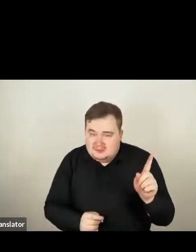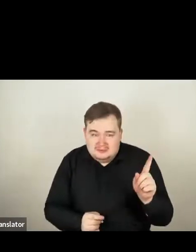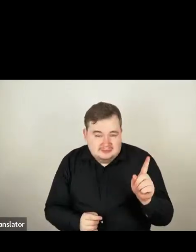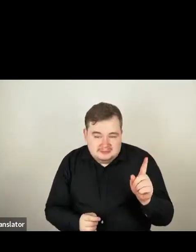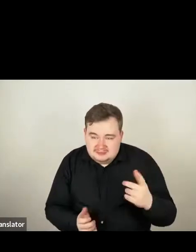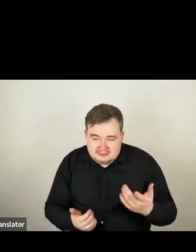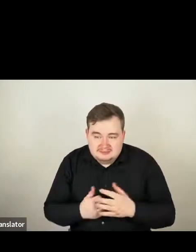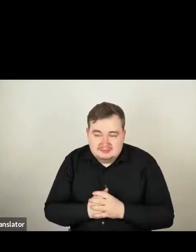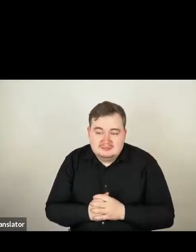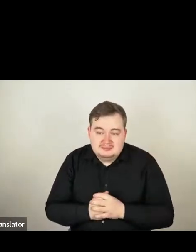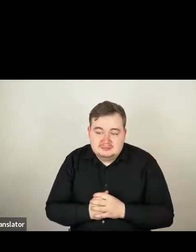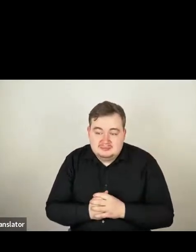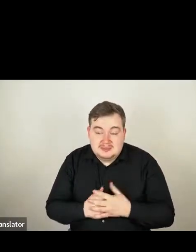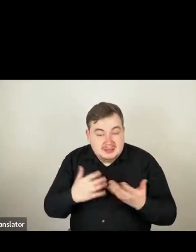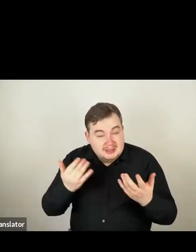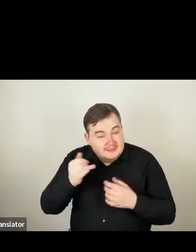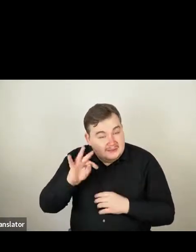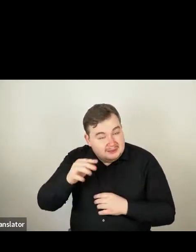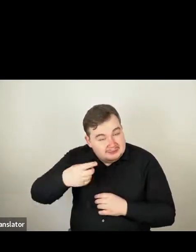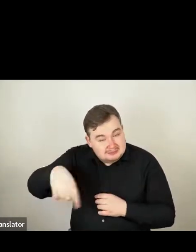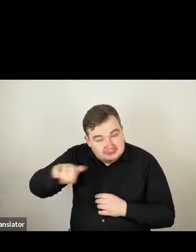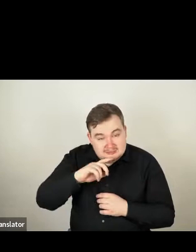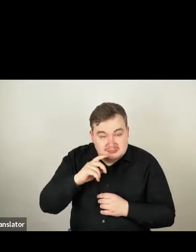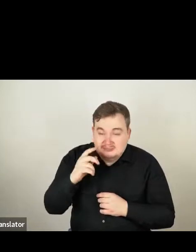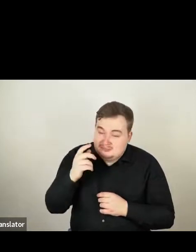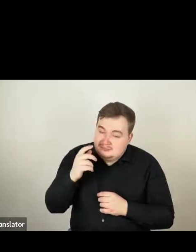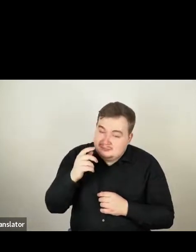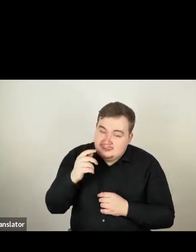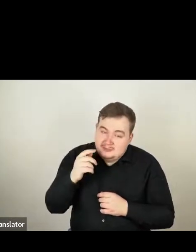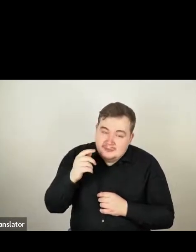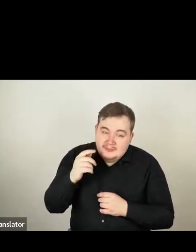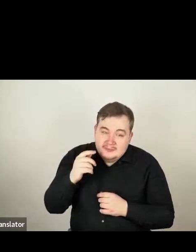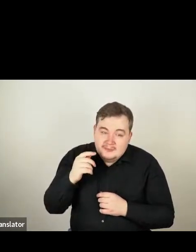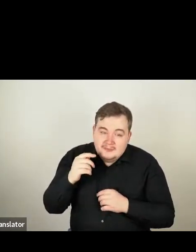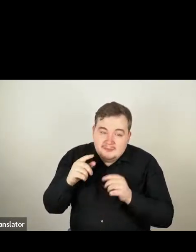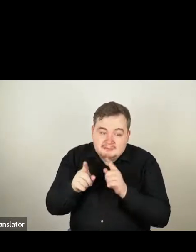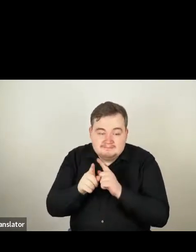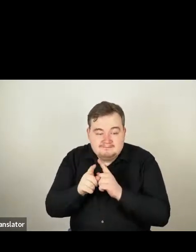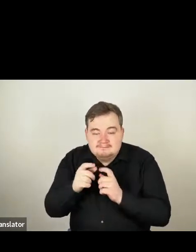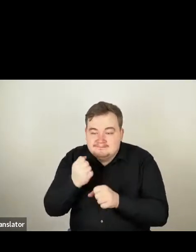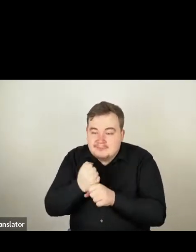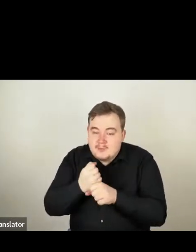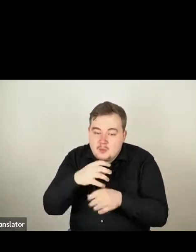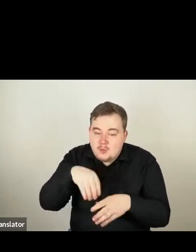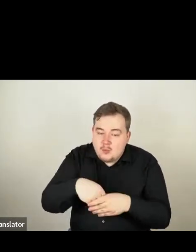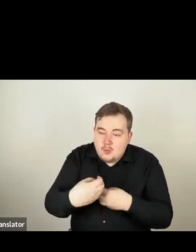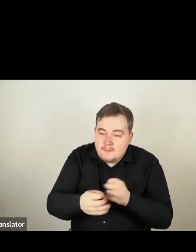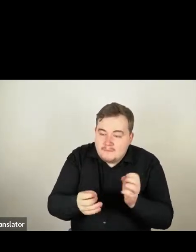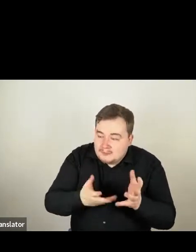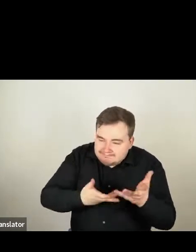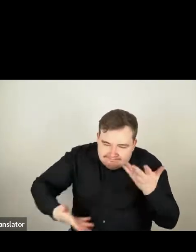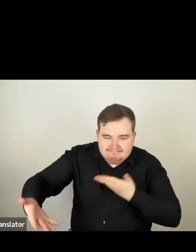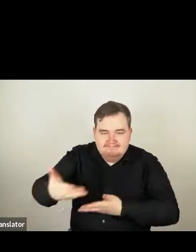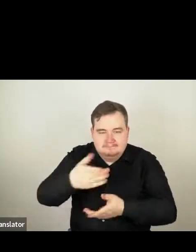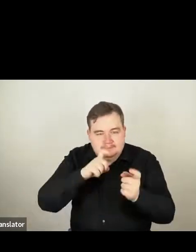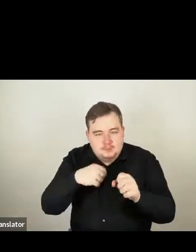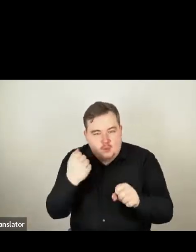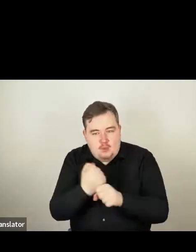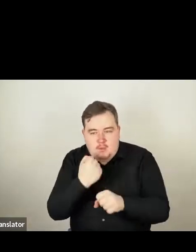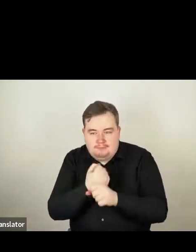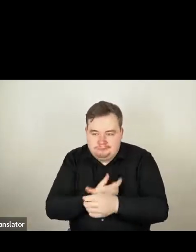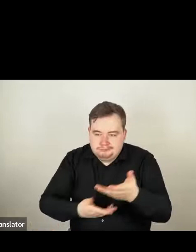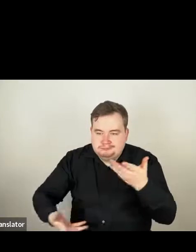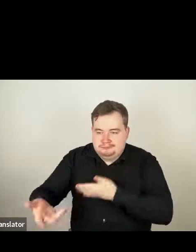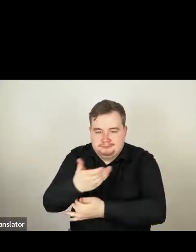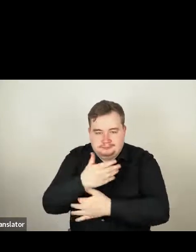engaged, even if the majority of staff think, what's this got to do with us? By doing an assessment, by having an action plan, and